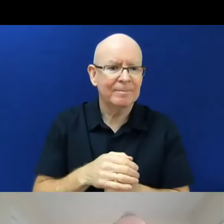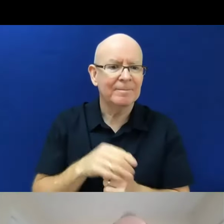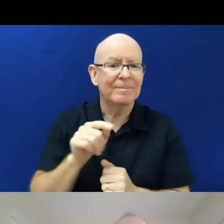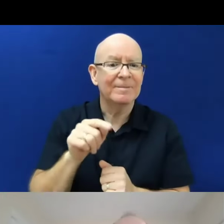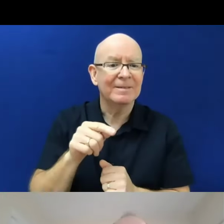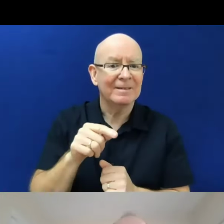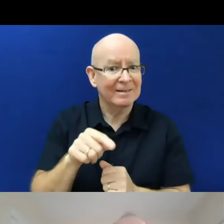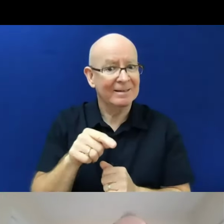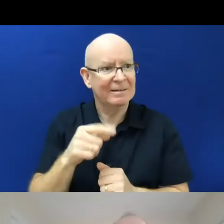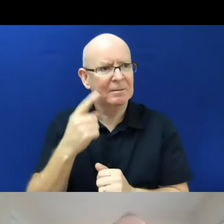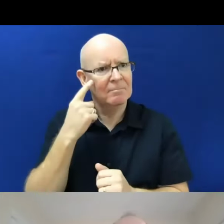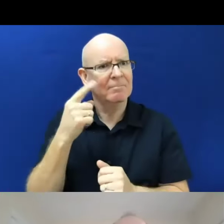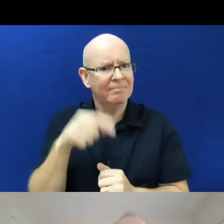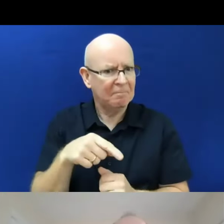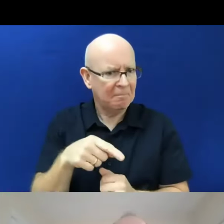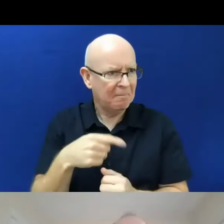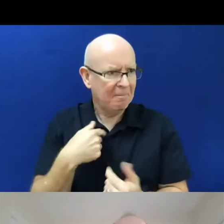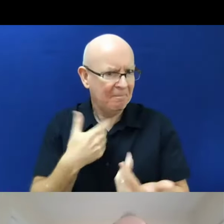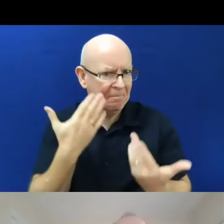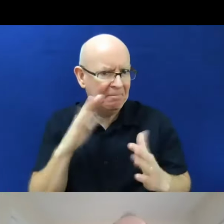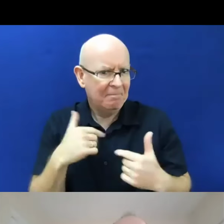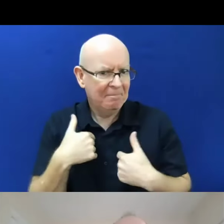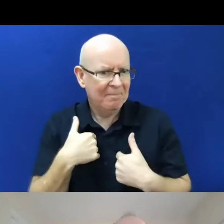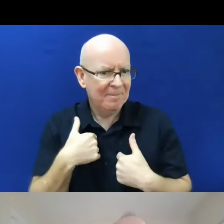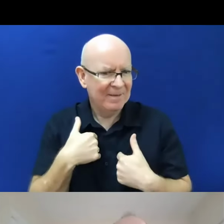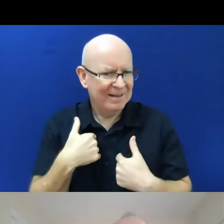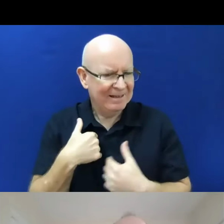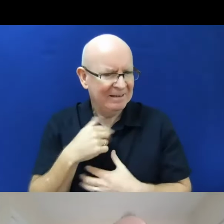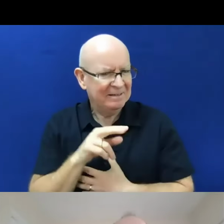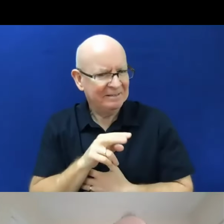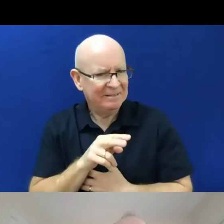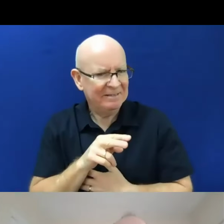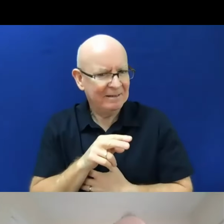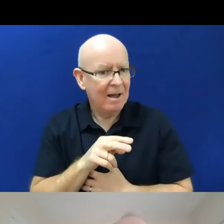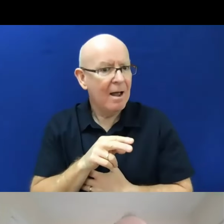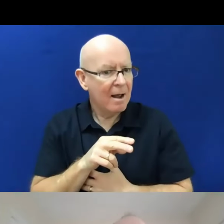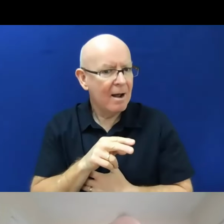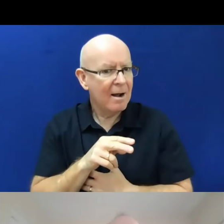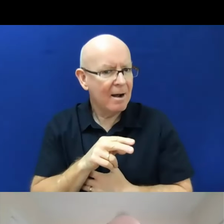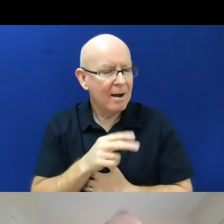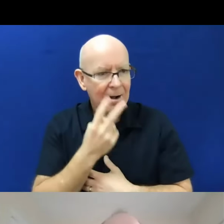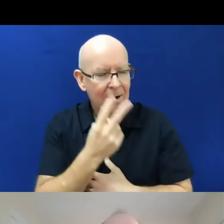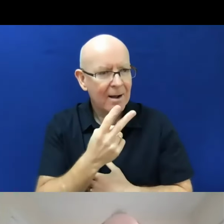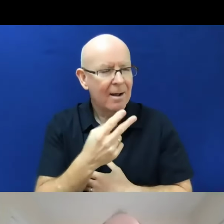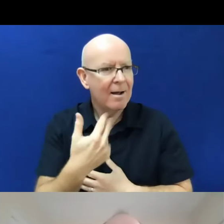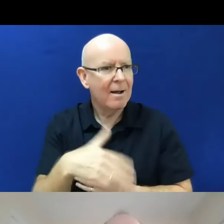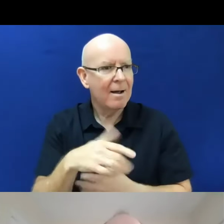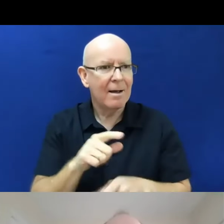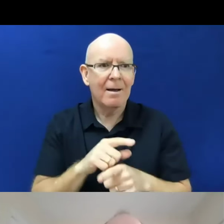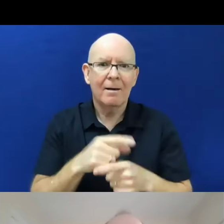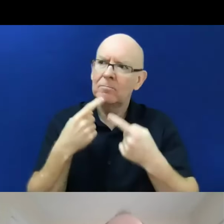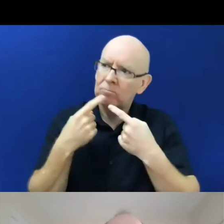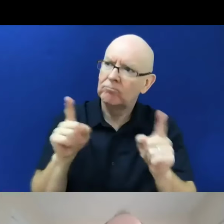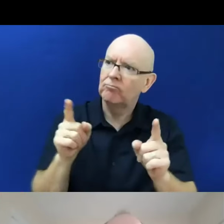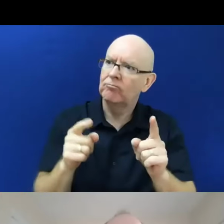it was very much a bit of a declaration, somewhere quietly